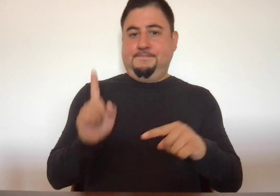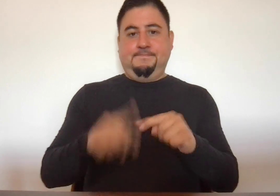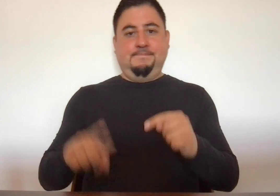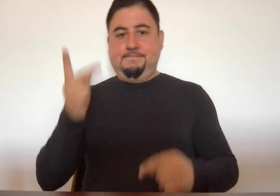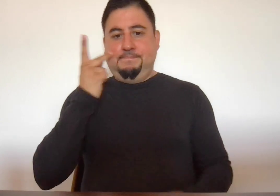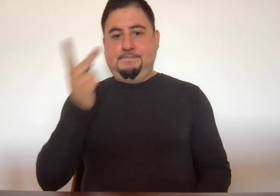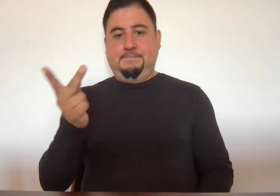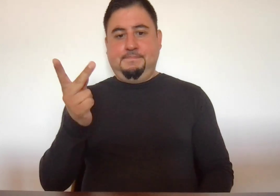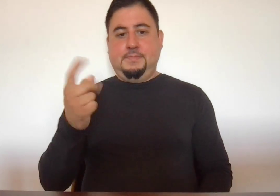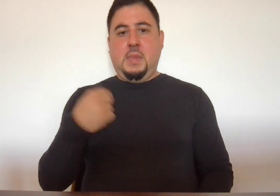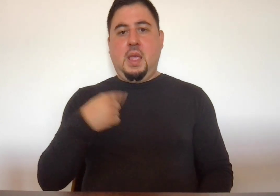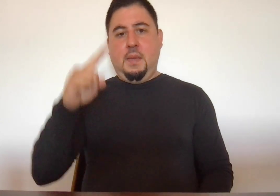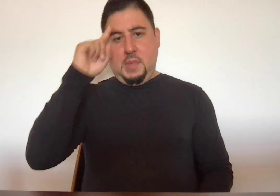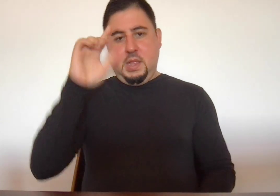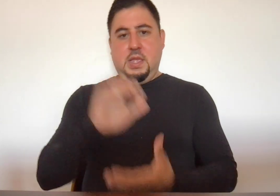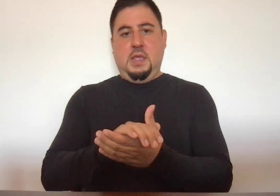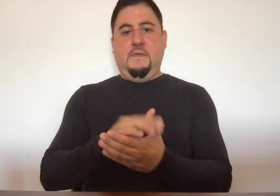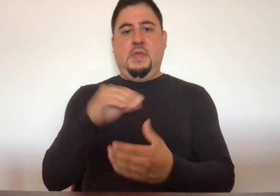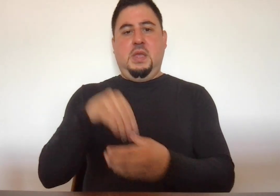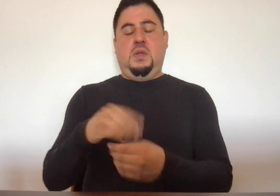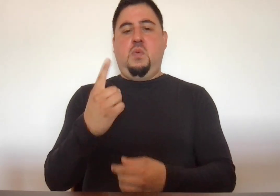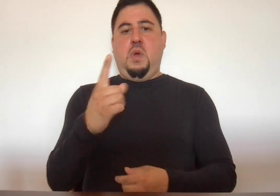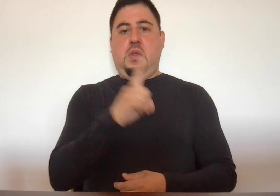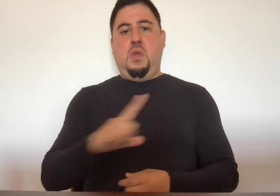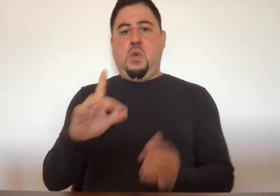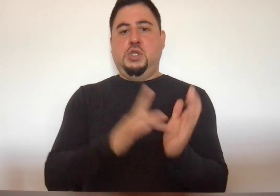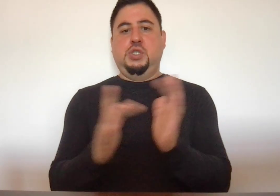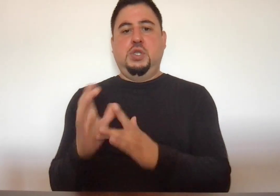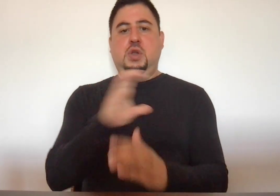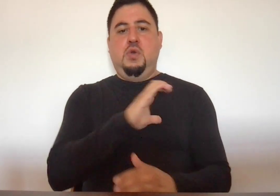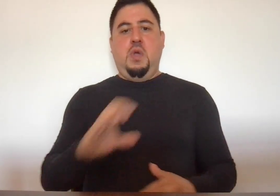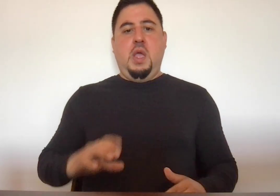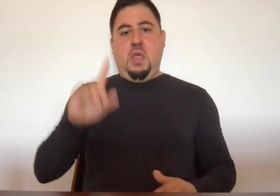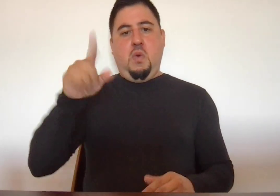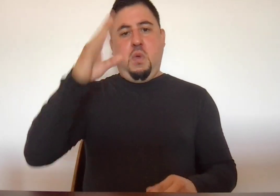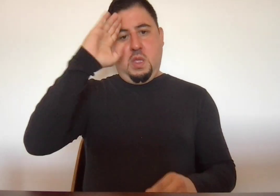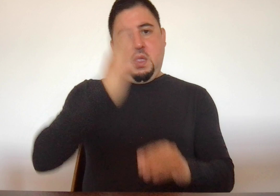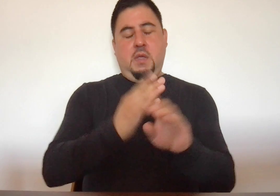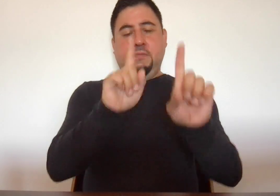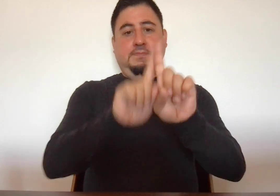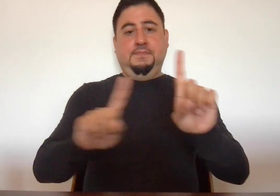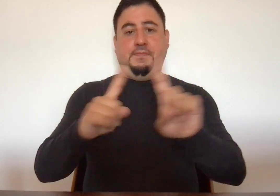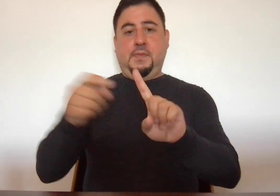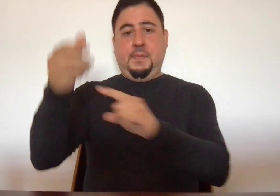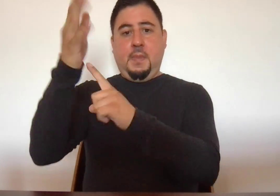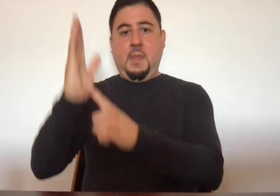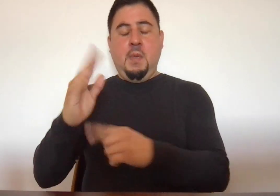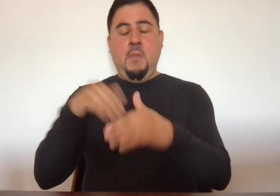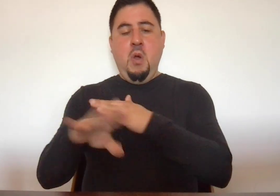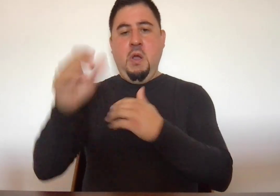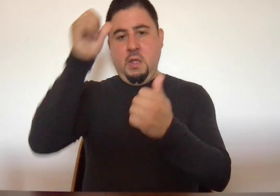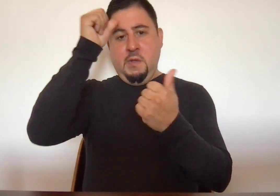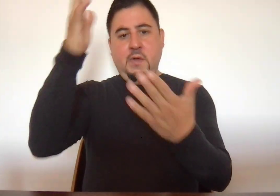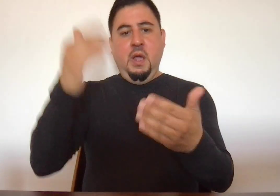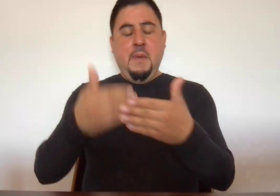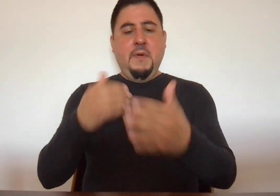unseen. I believe in one Lord Jesus Christ, the only begotten Son of God, born of the Father before